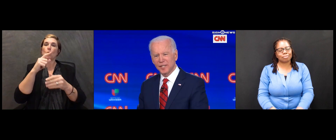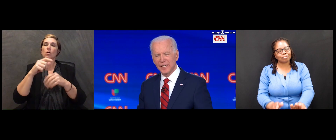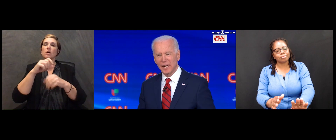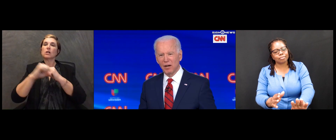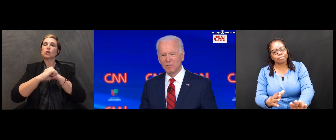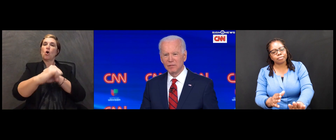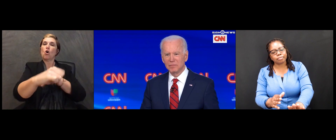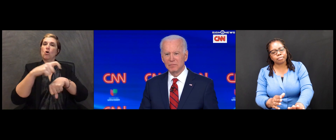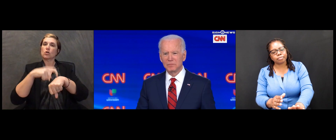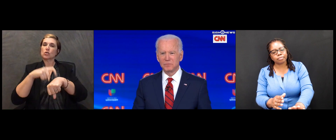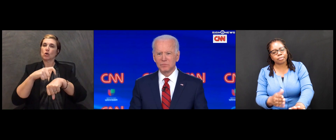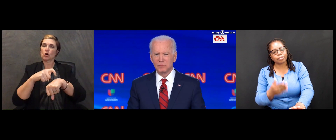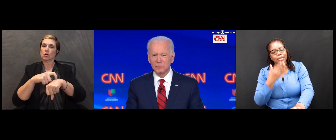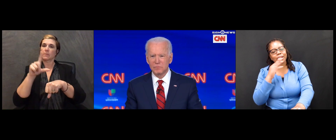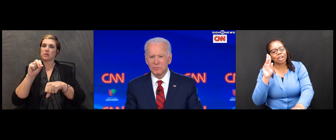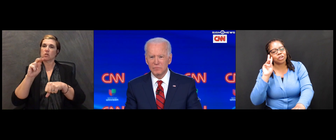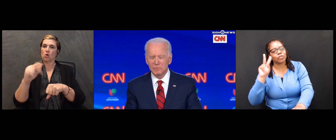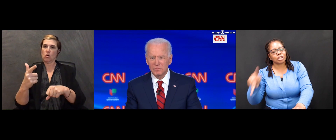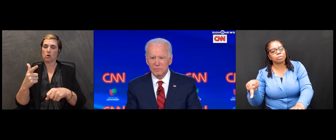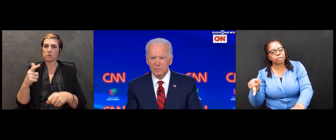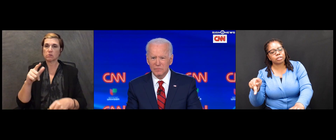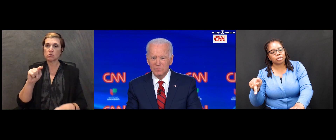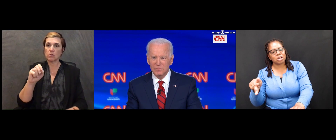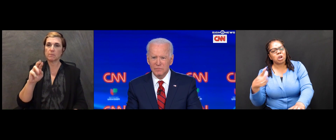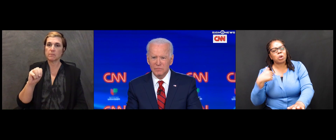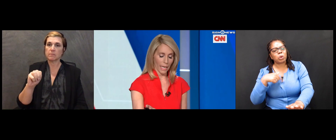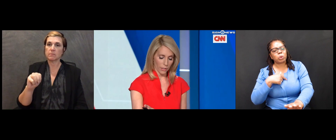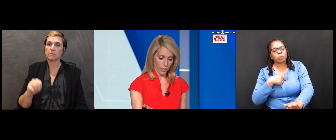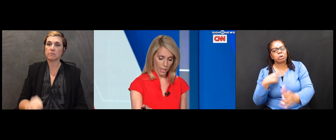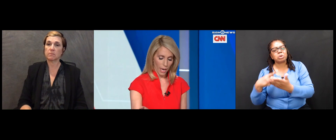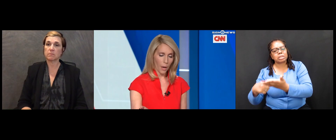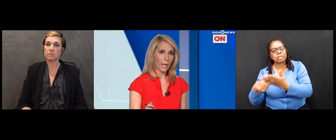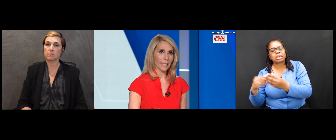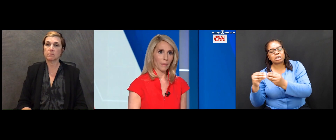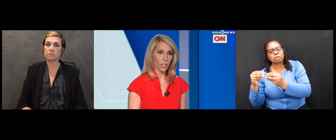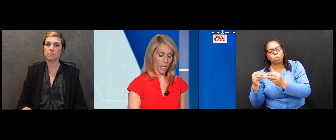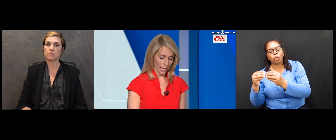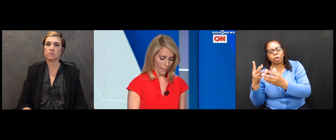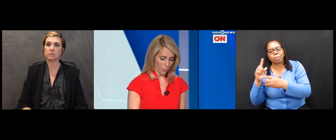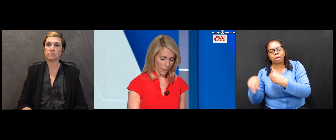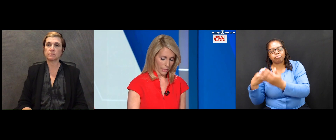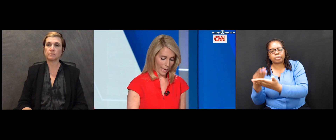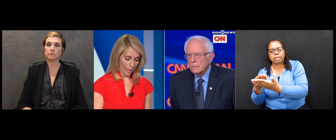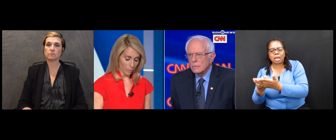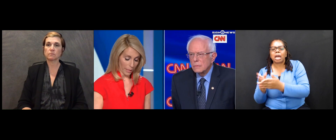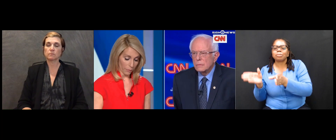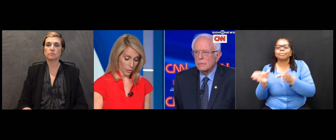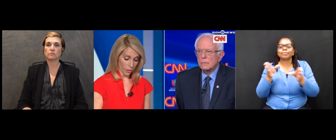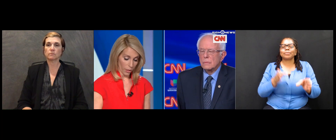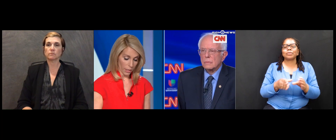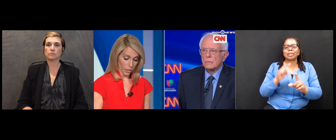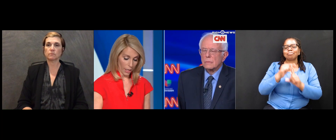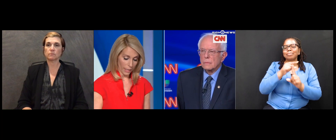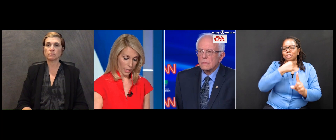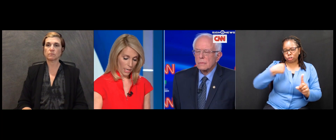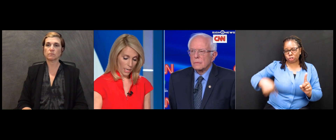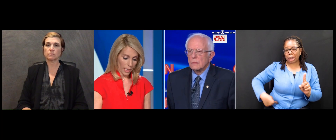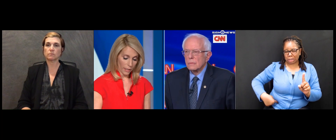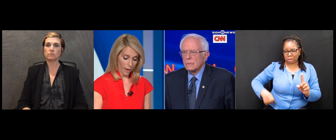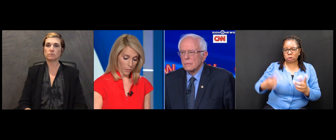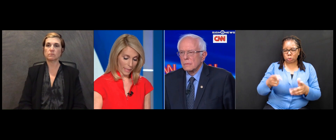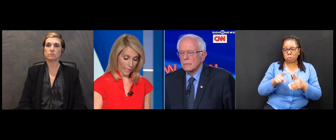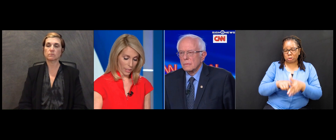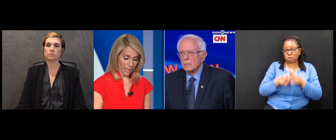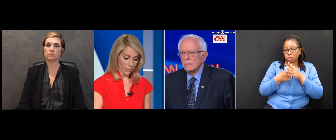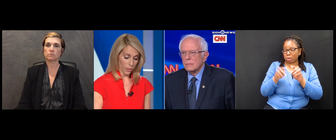Vice President. We're going to talk in a moment a lot more about the economic impact. But first, Senator Sanders, I want to ask about China. When this outbreak first started in China,